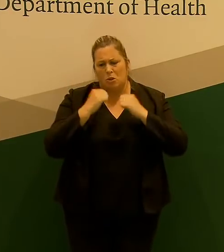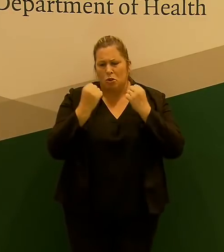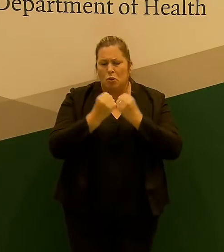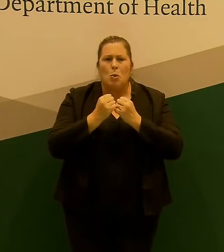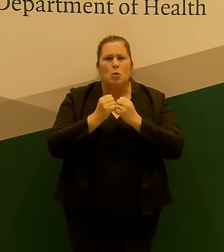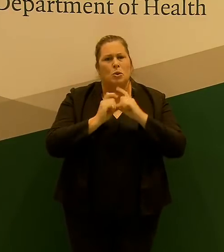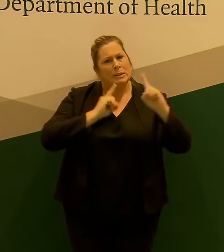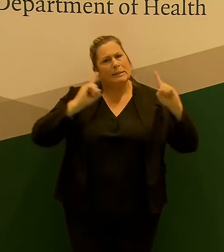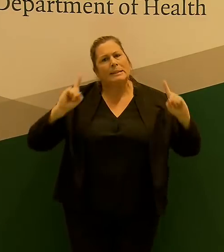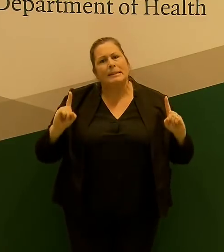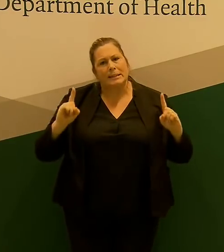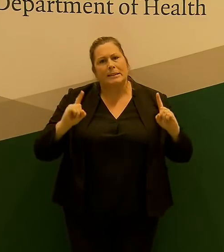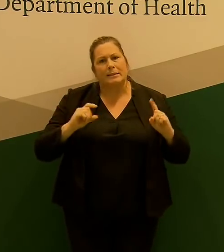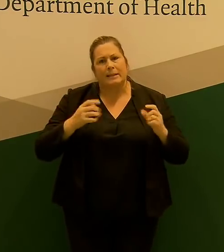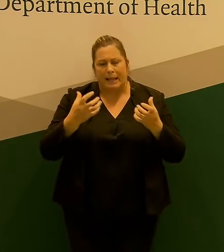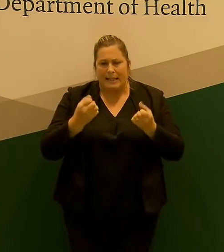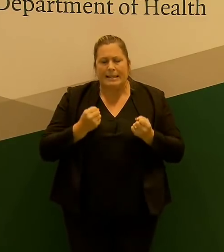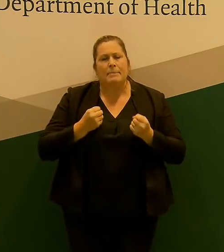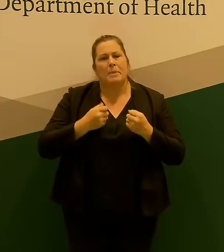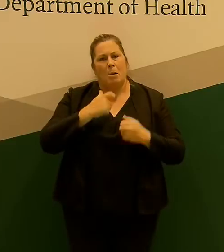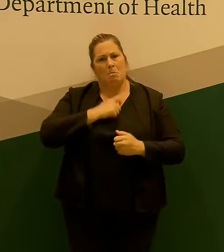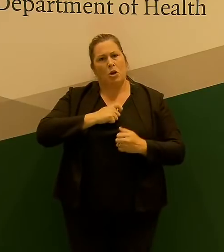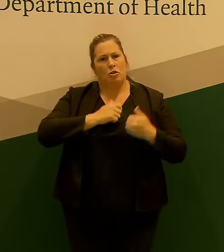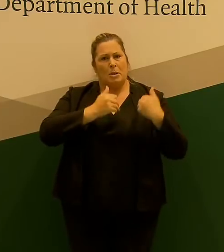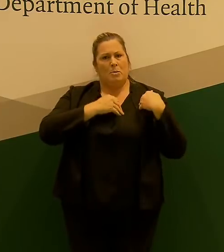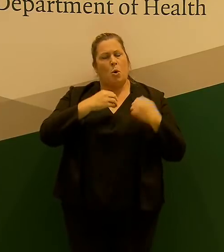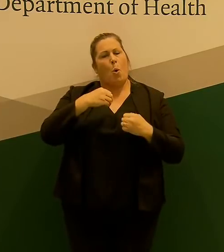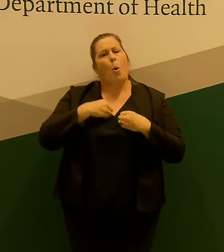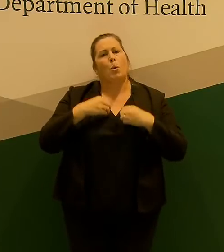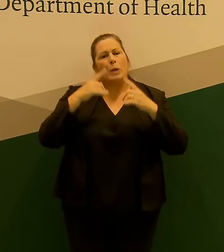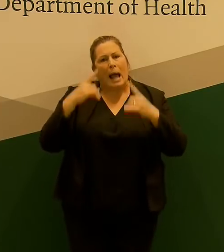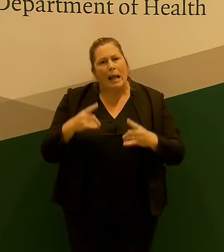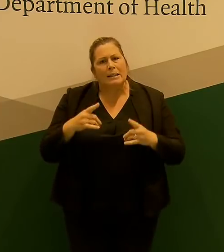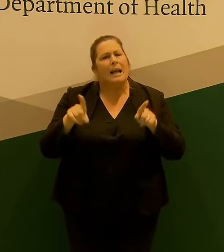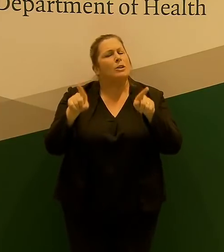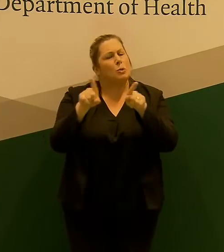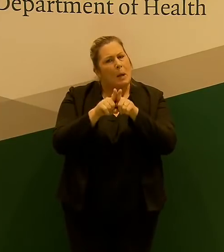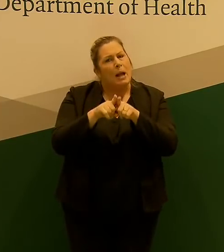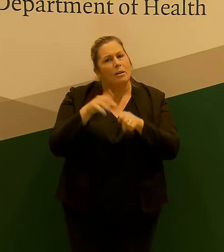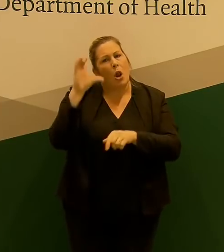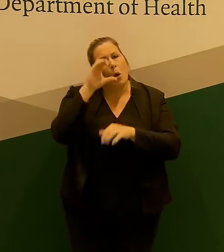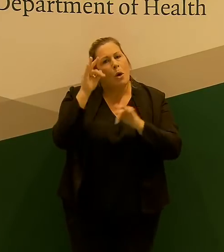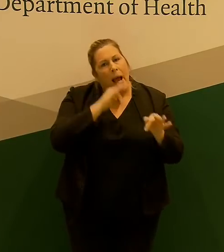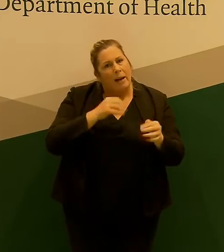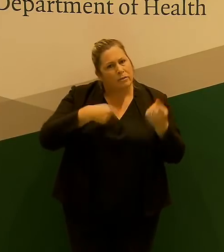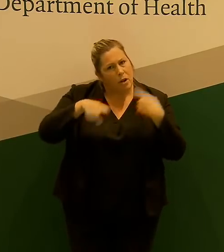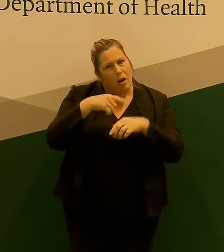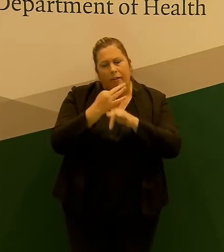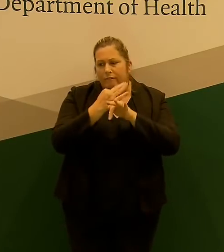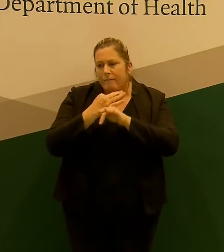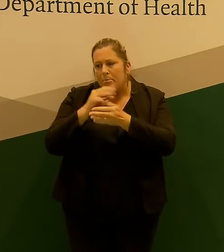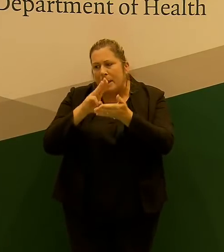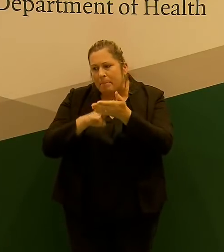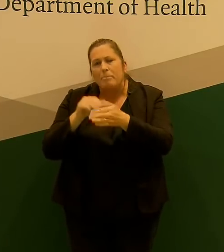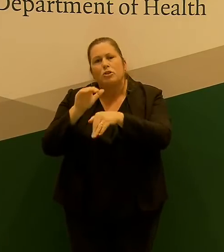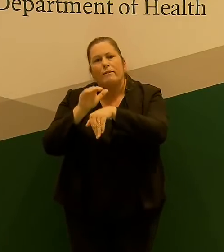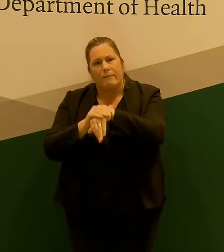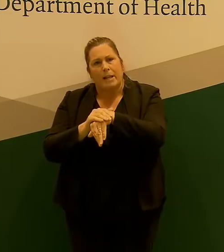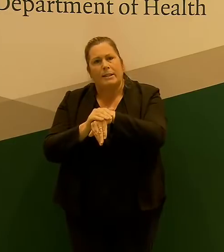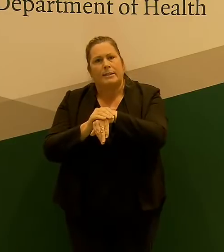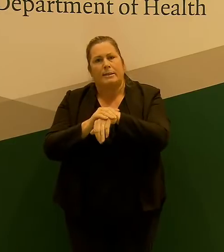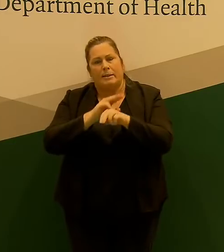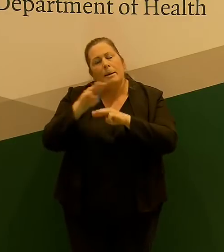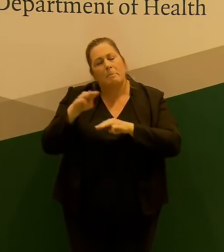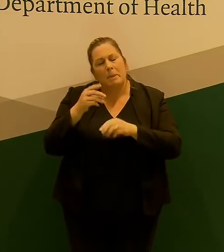personal responsibility for our own health in the first instance, as well as looking after our family members and friends and those we care about